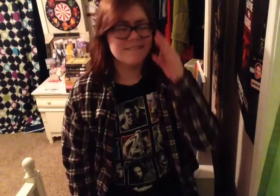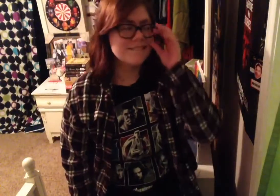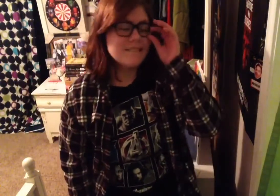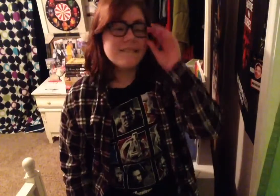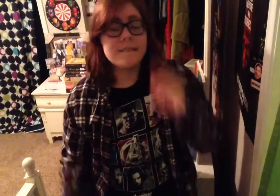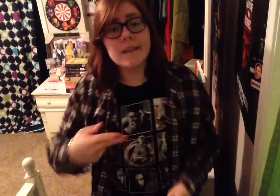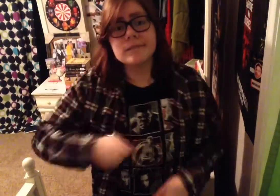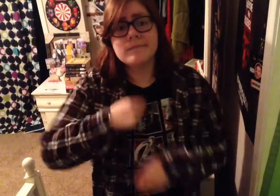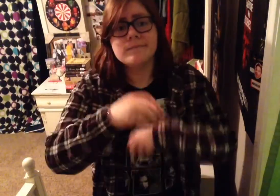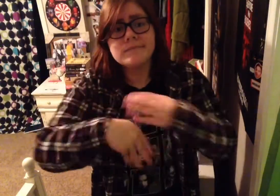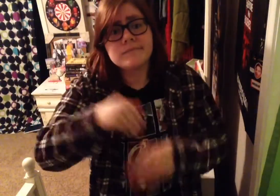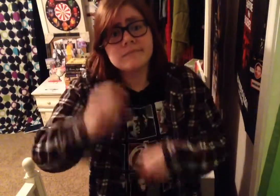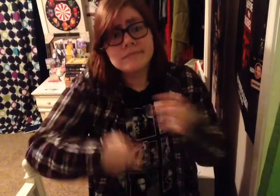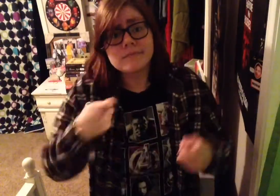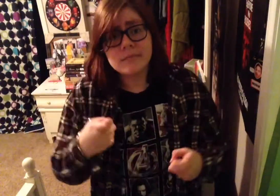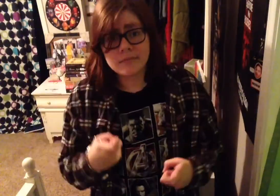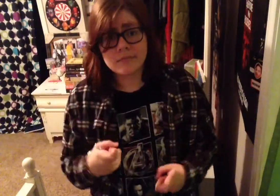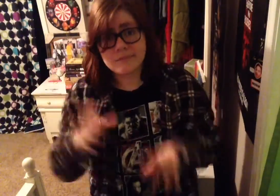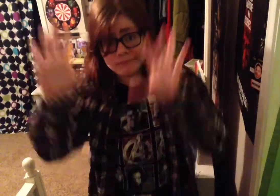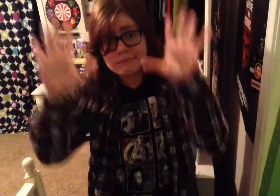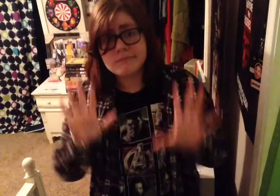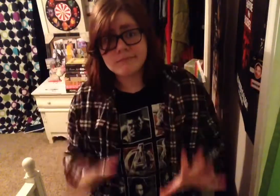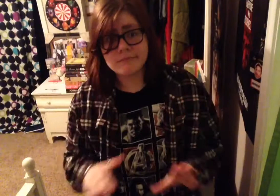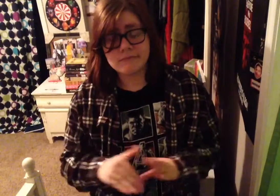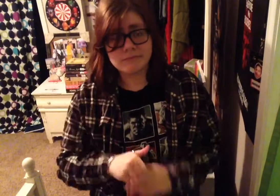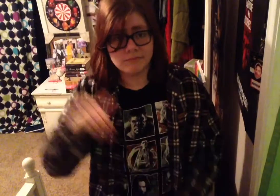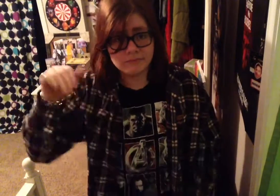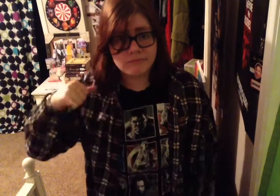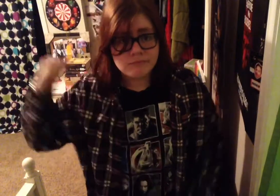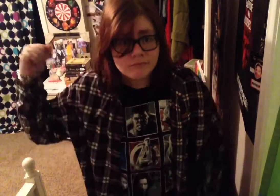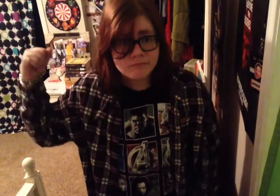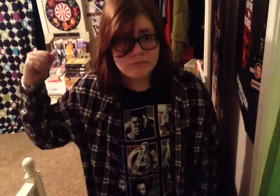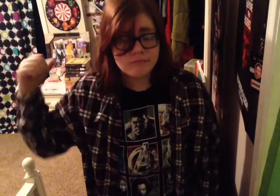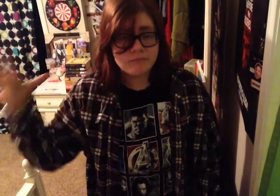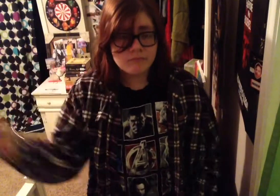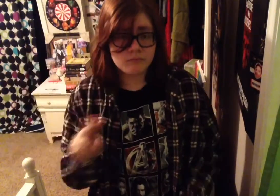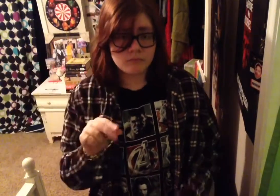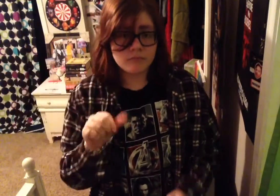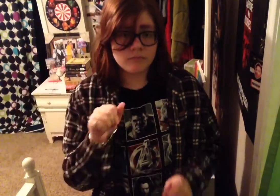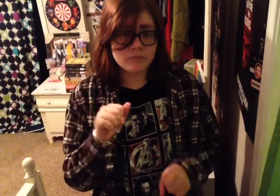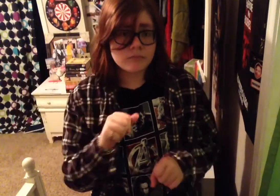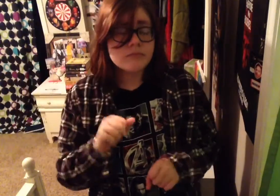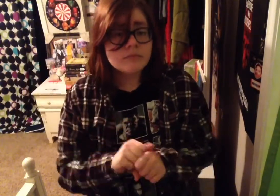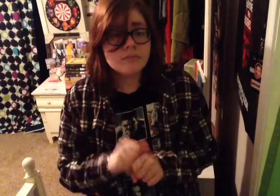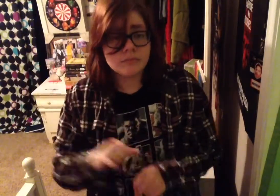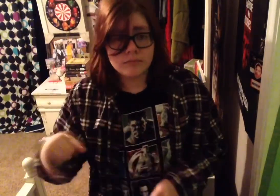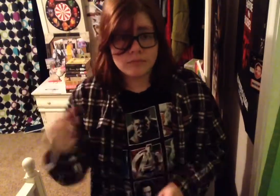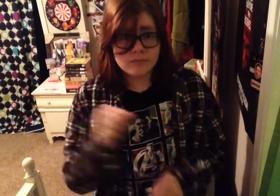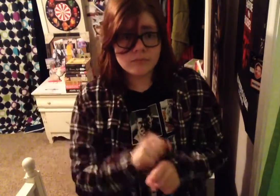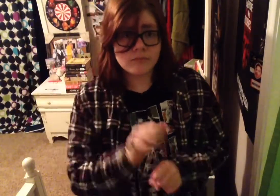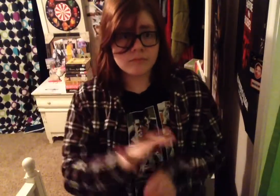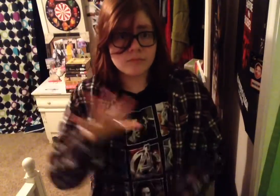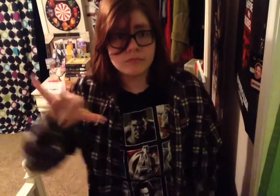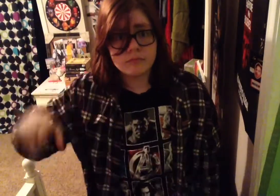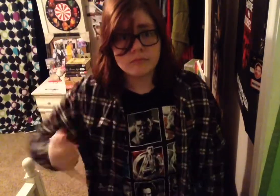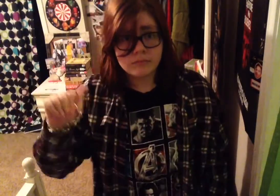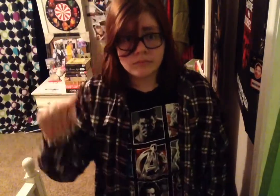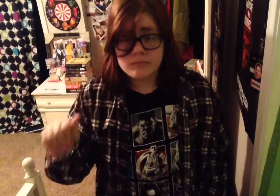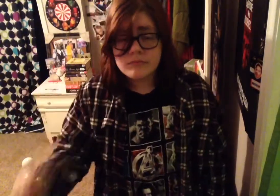Hamilton's out of control. This is great. He's out of power. He holds no office. And he just destroyed President John Adams, the